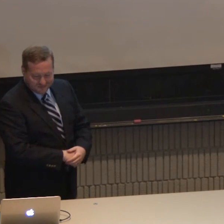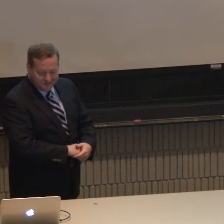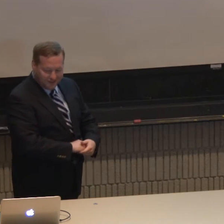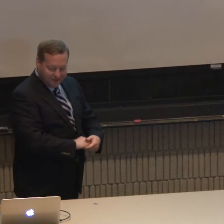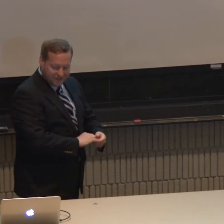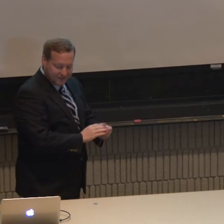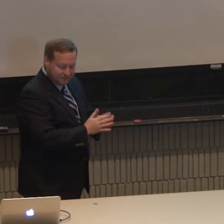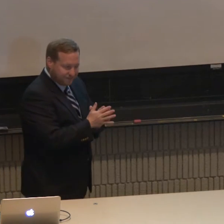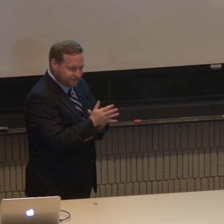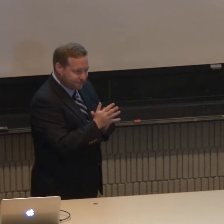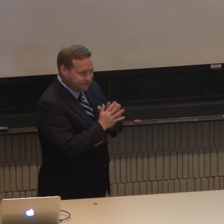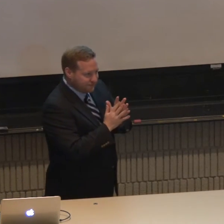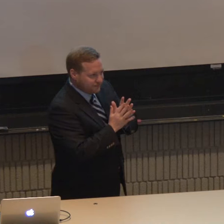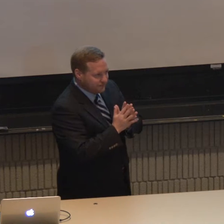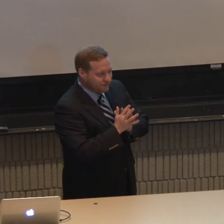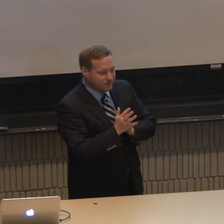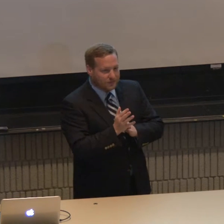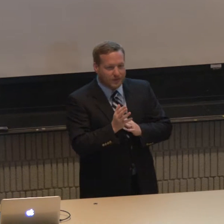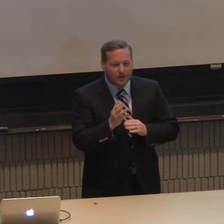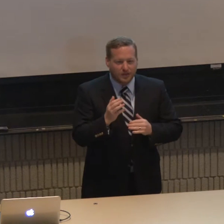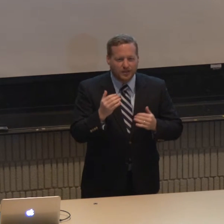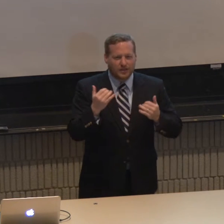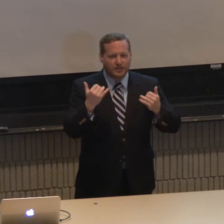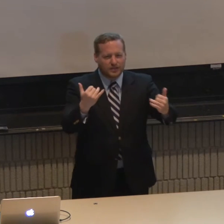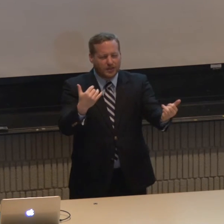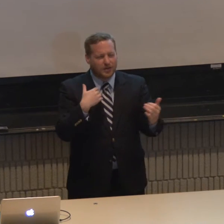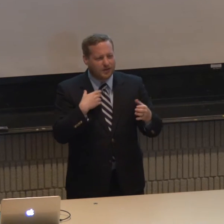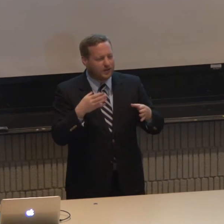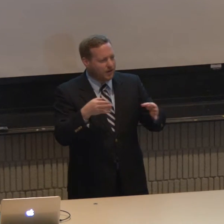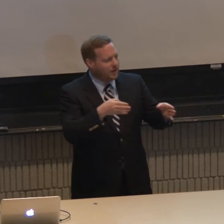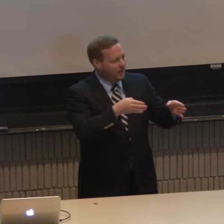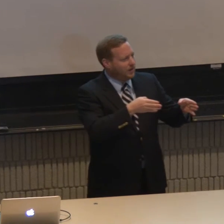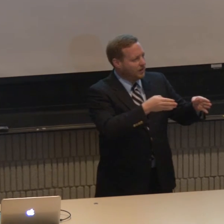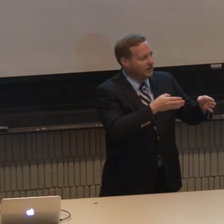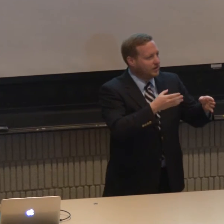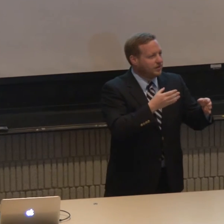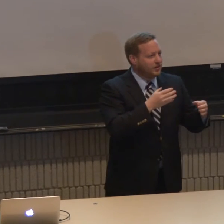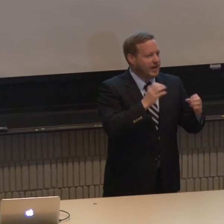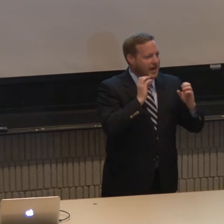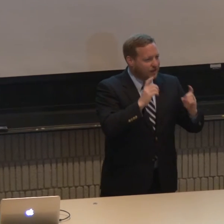system that is established and perpetuating the oppression of deaf people in their language.